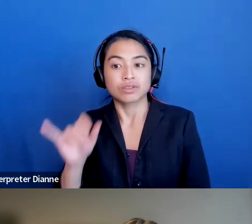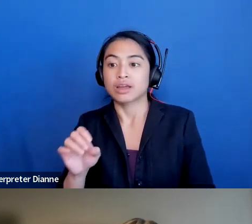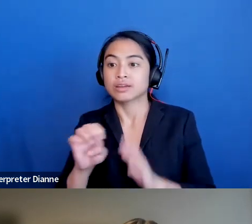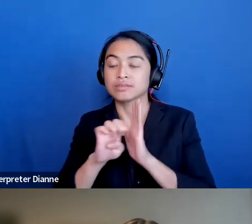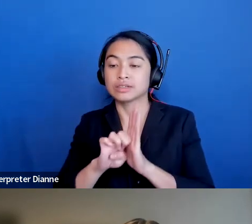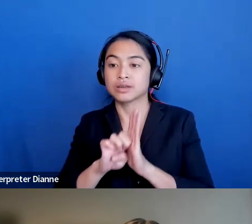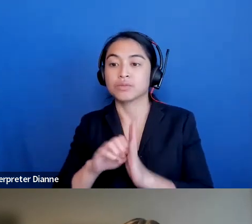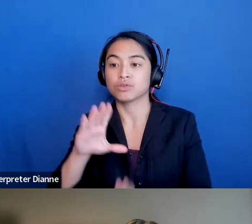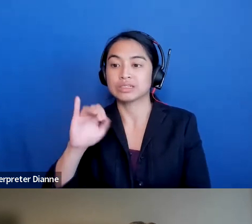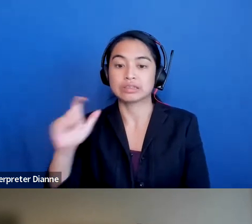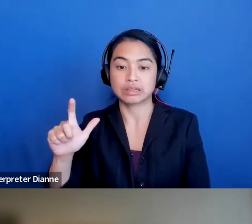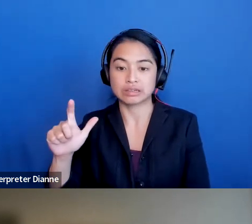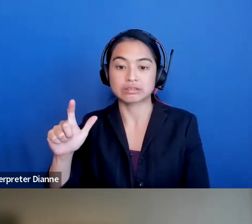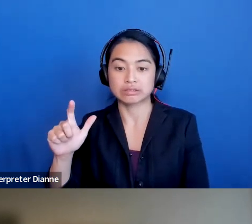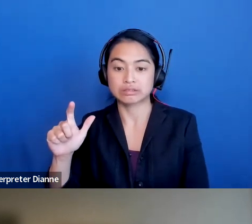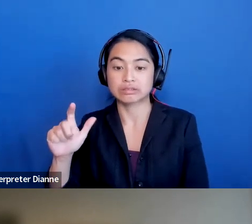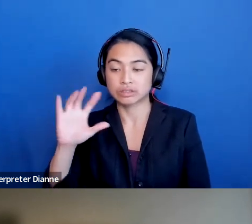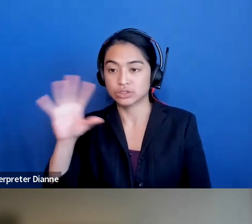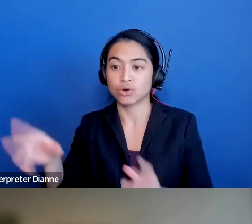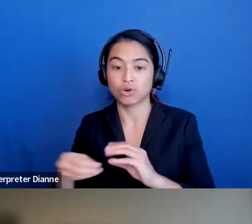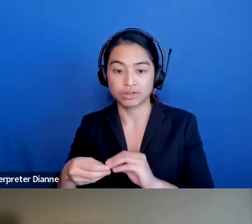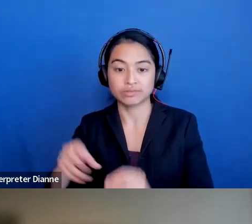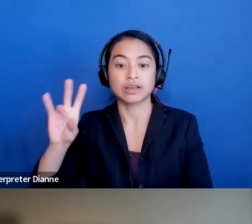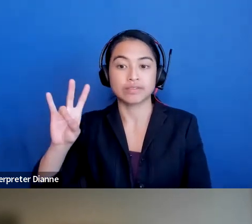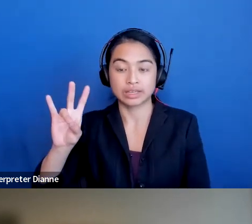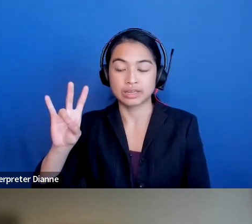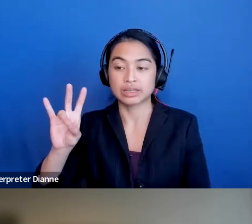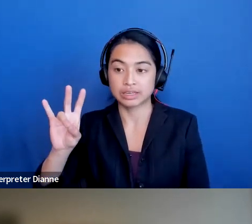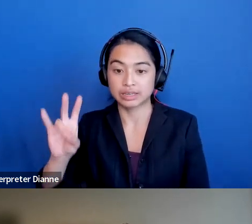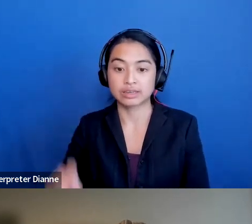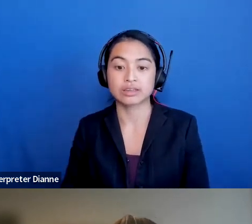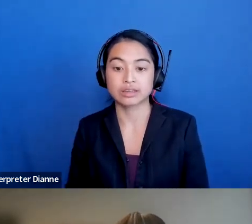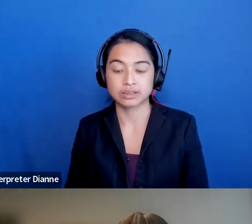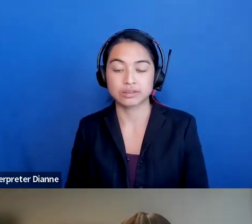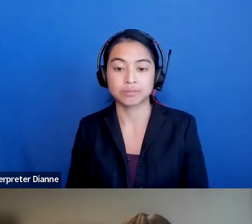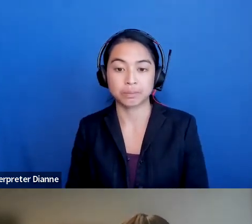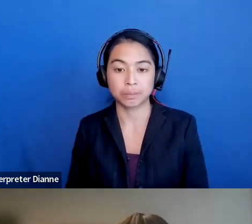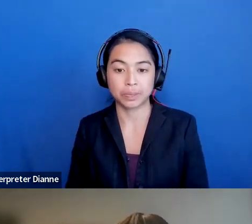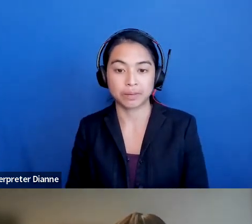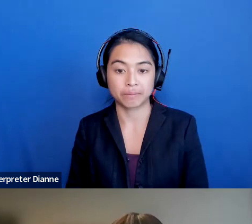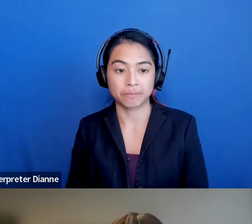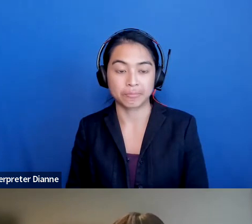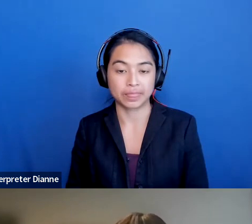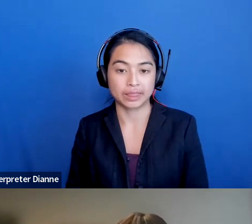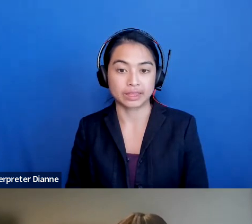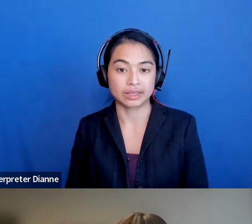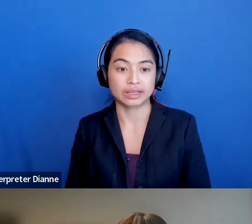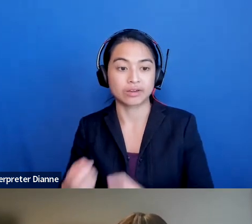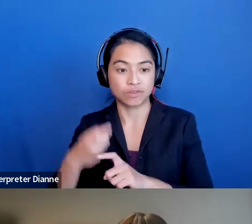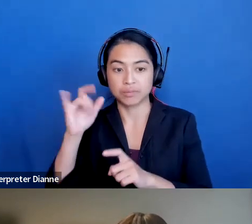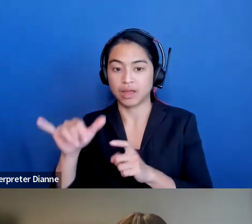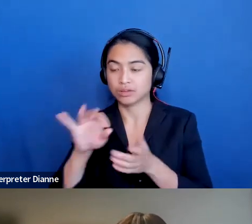CIL gave themselves, it's a total of 7 from the